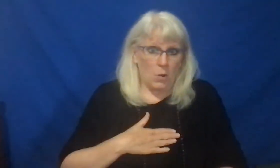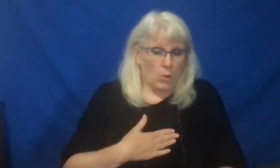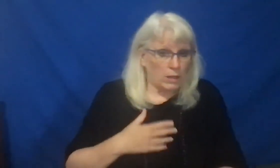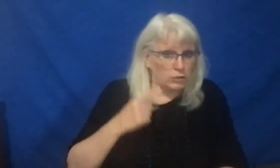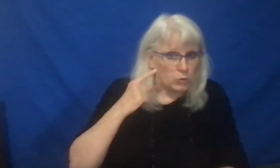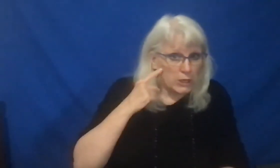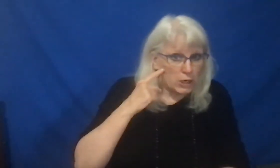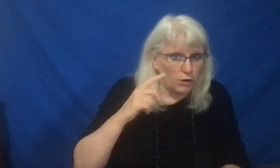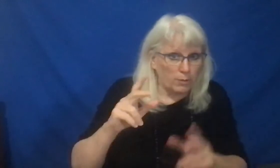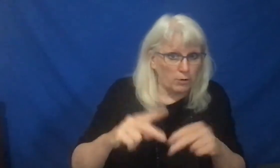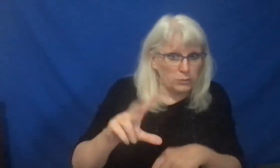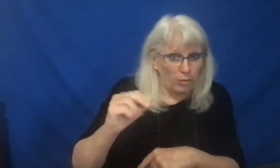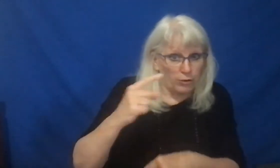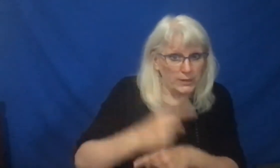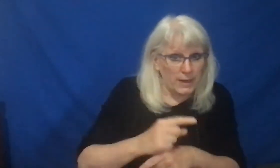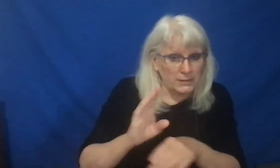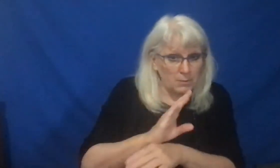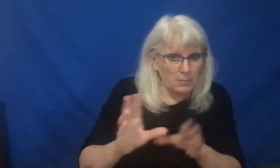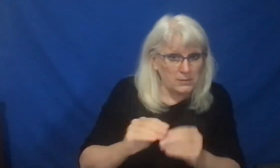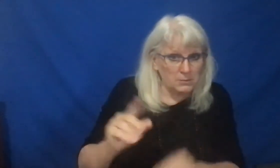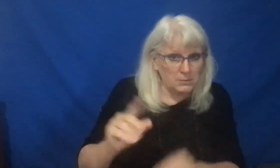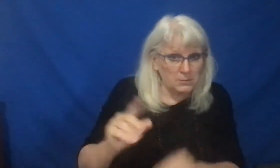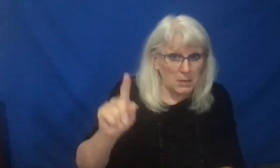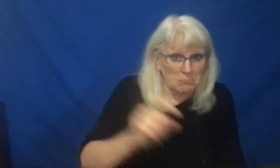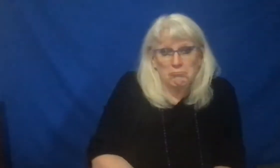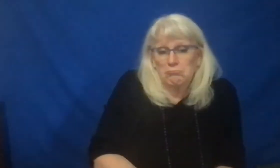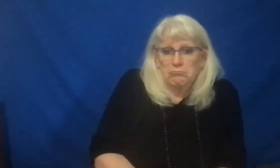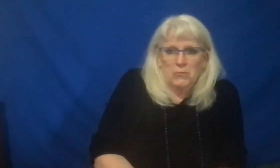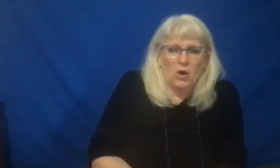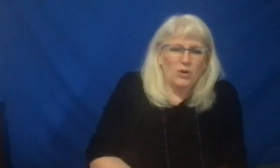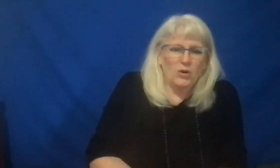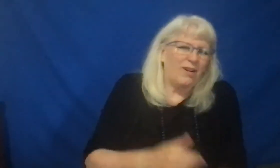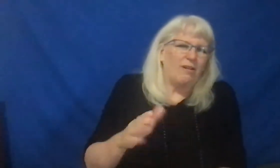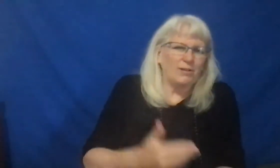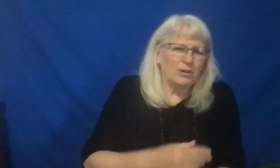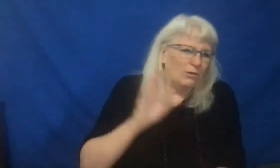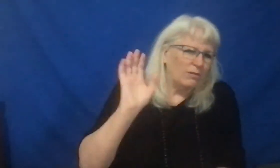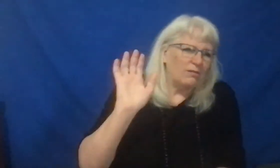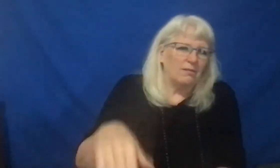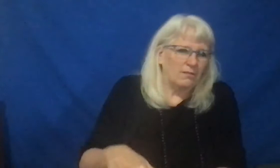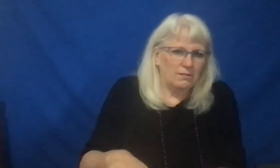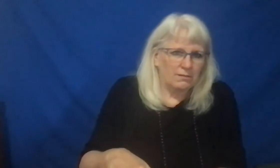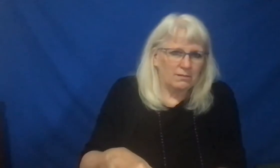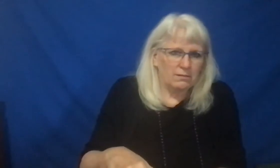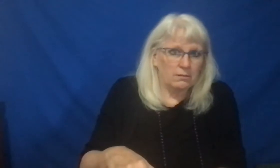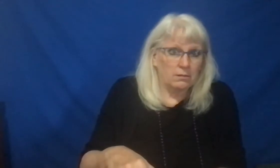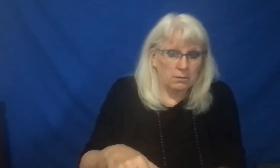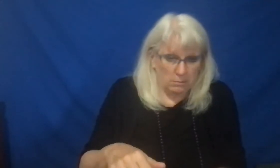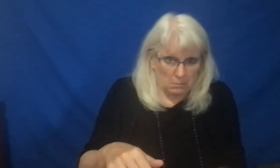30 days at my business meeting? Or do I shrug them off because they may not be the person